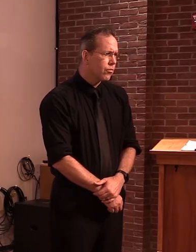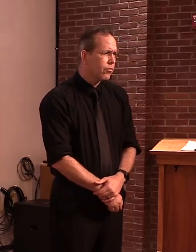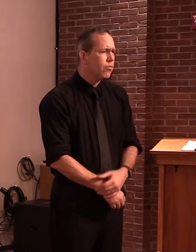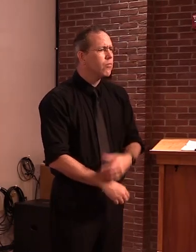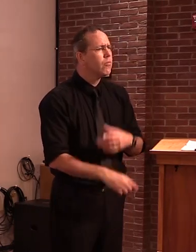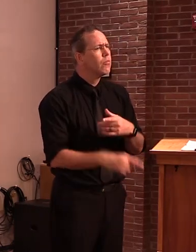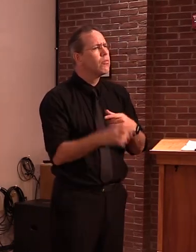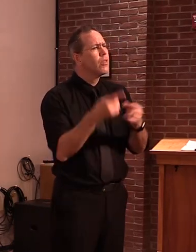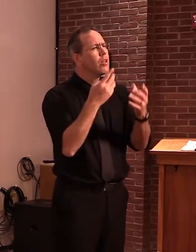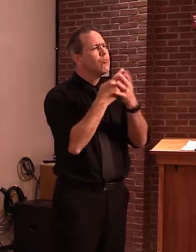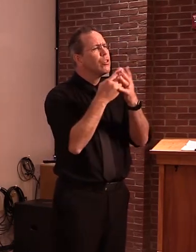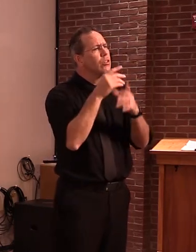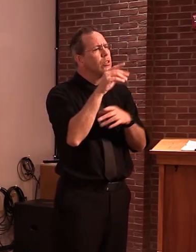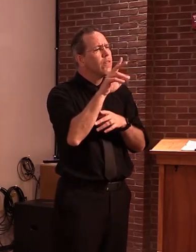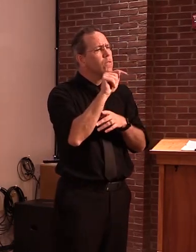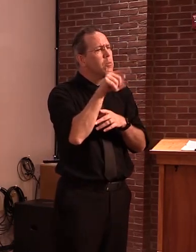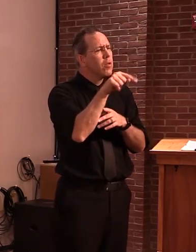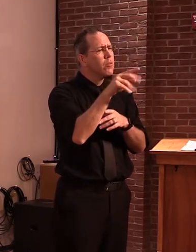Or were there more people in the van?